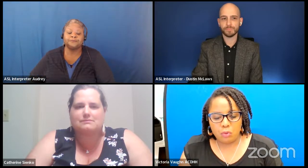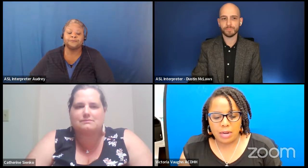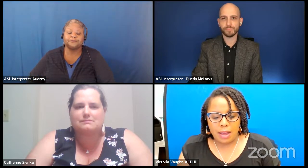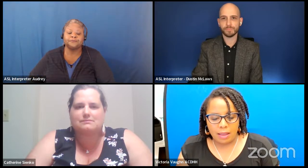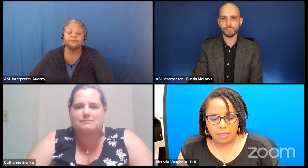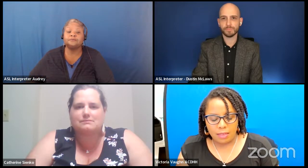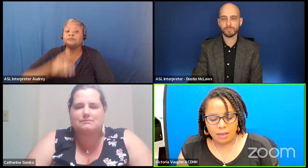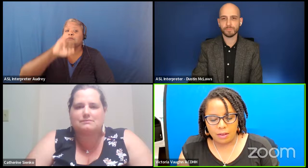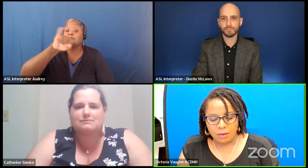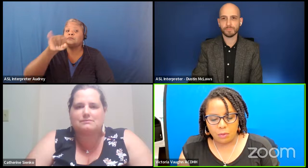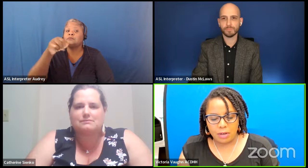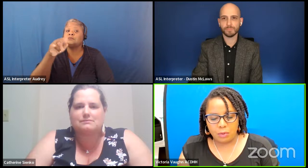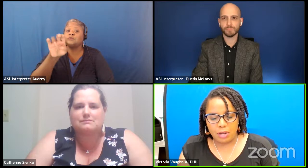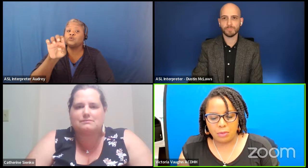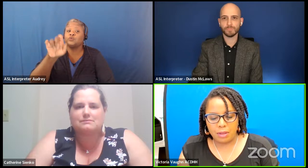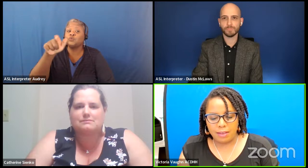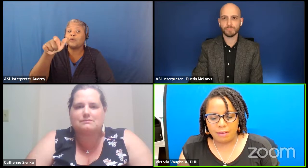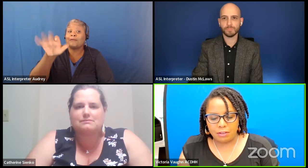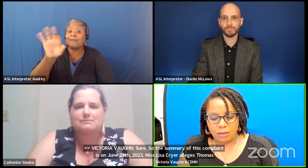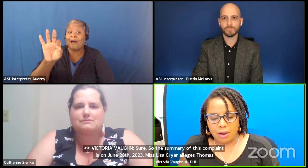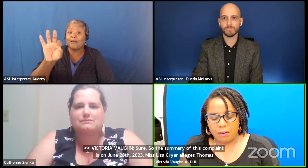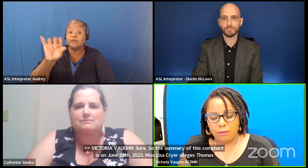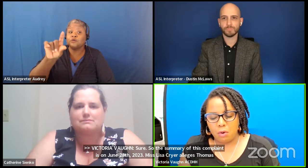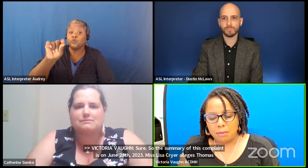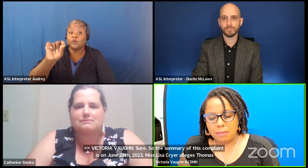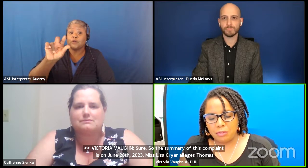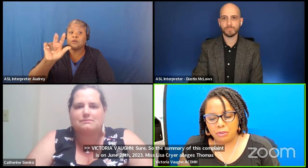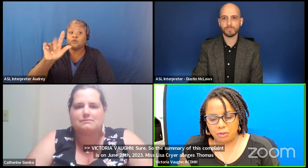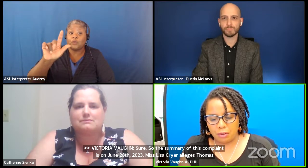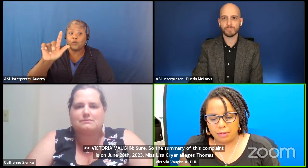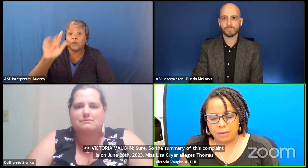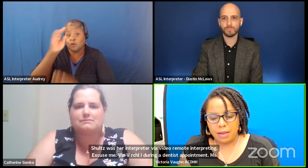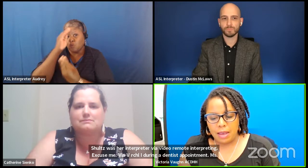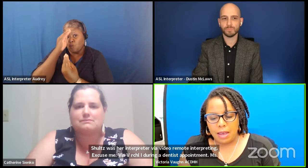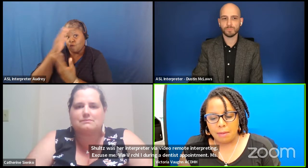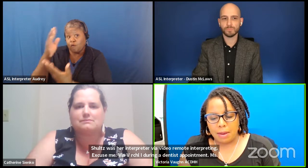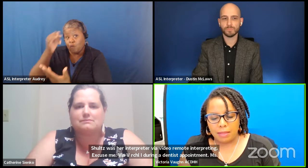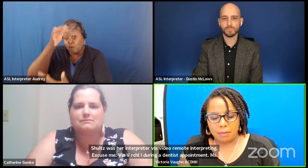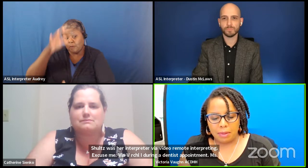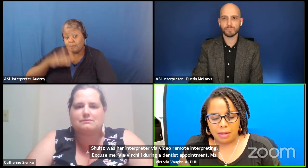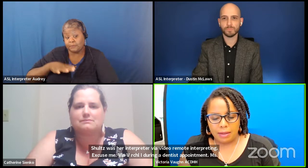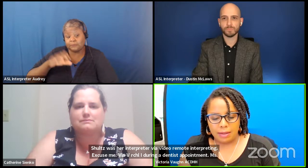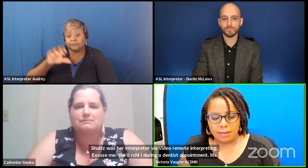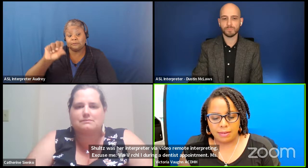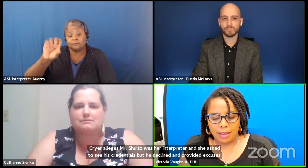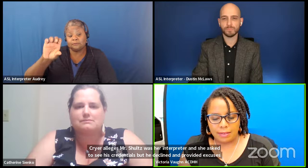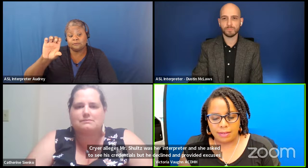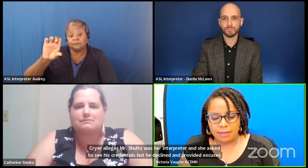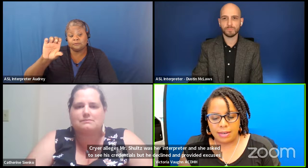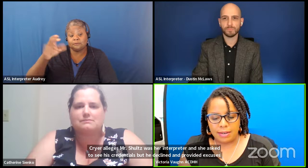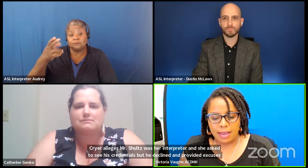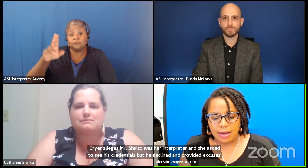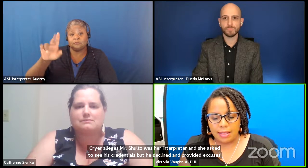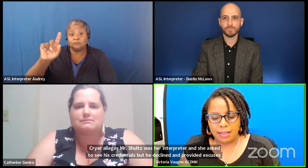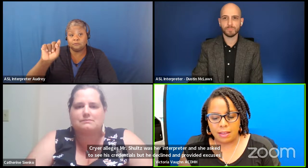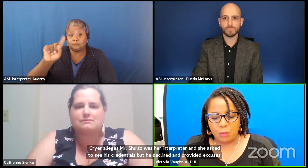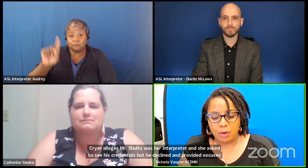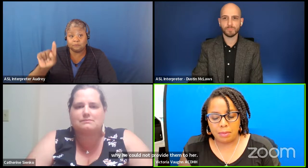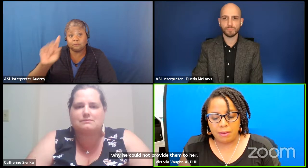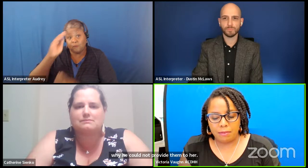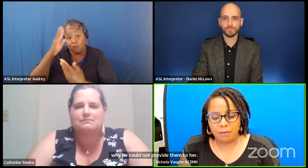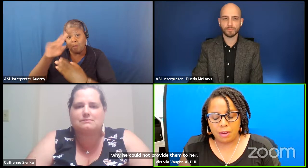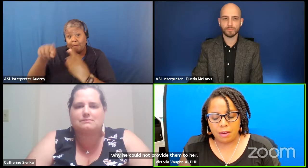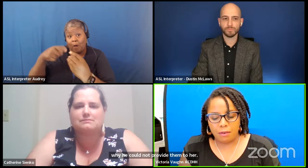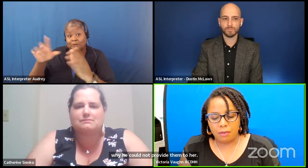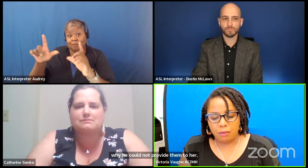On June 29, 2023, the investigator informed Mr. Schultz about the complaint against his license and indicated that there